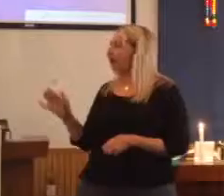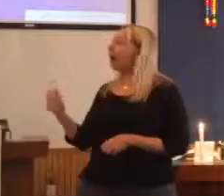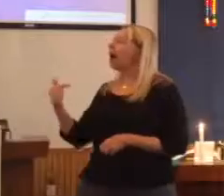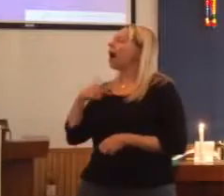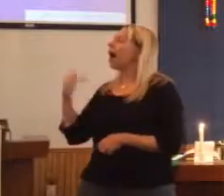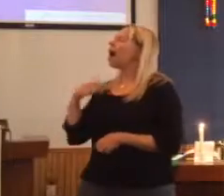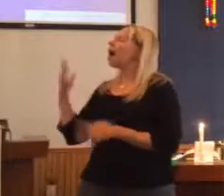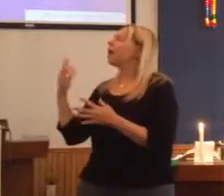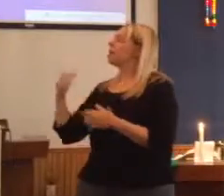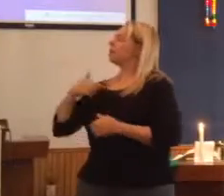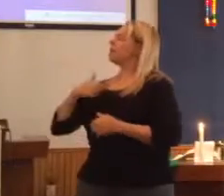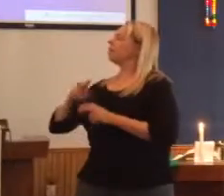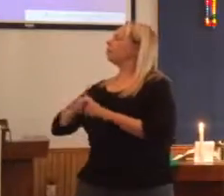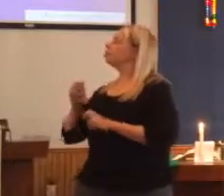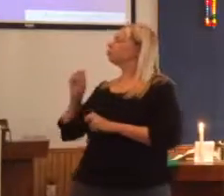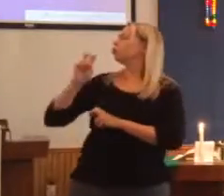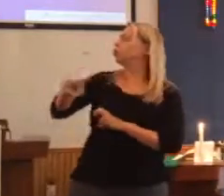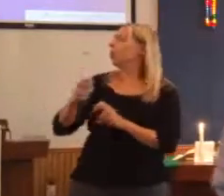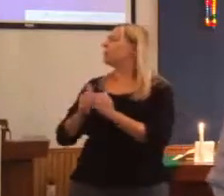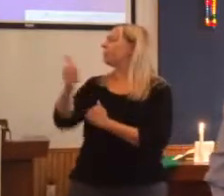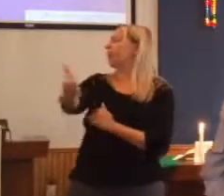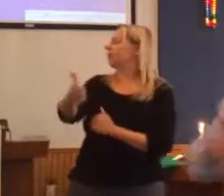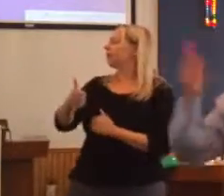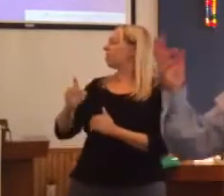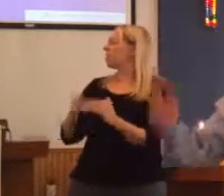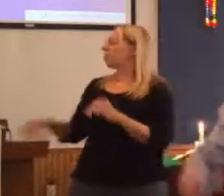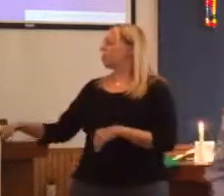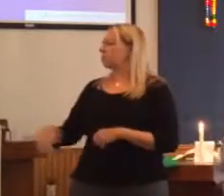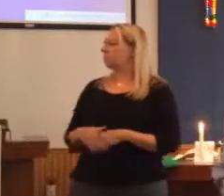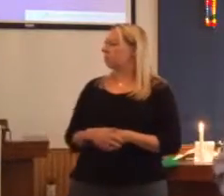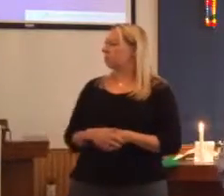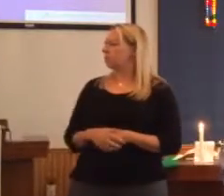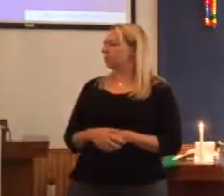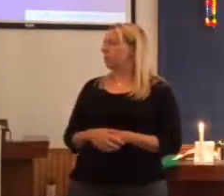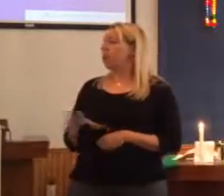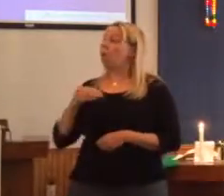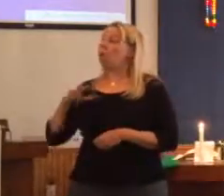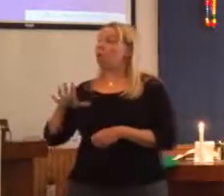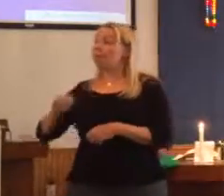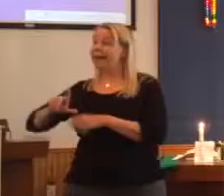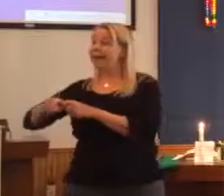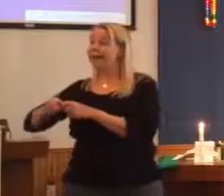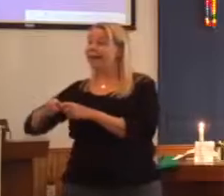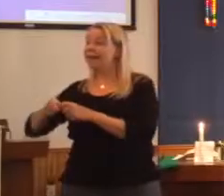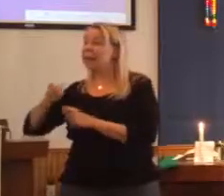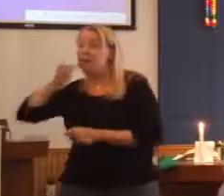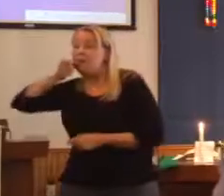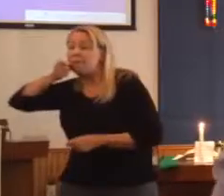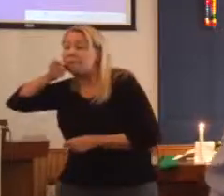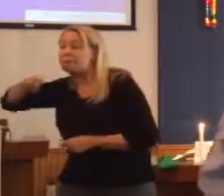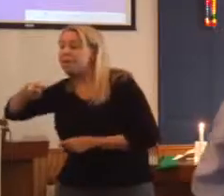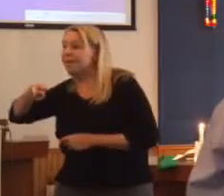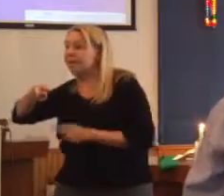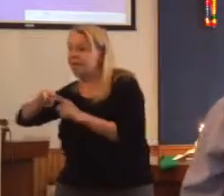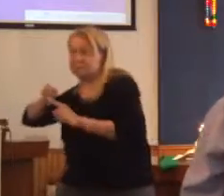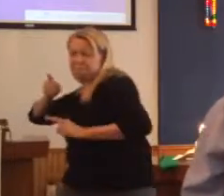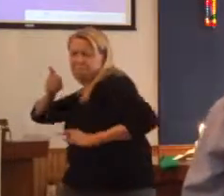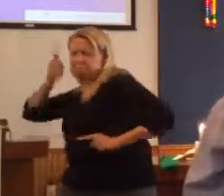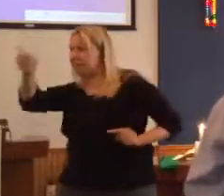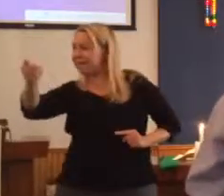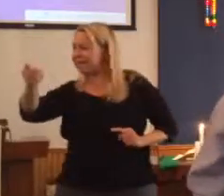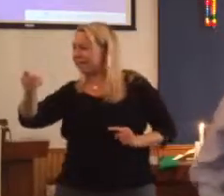jump the farthest. Or in my neighborhood, who could spit the farthest with the best